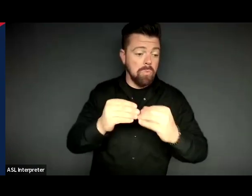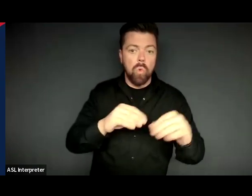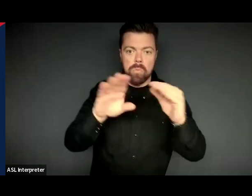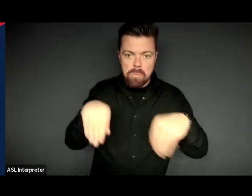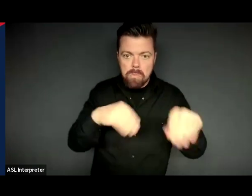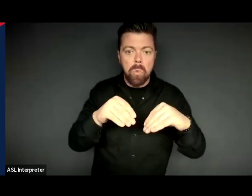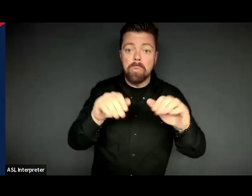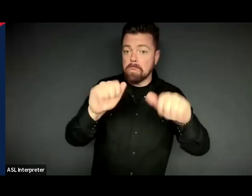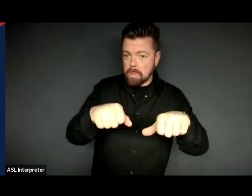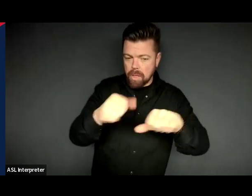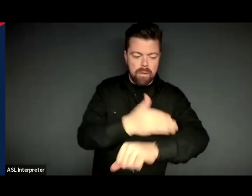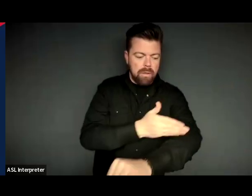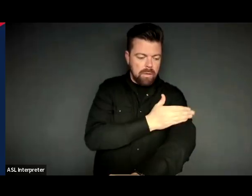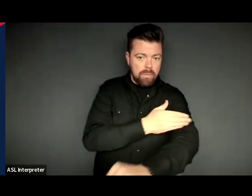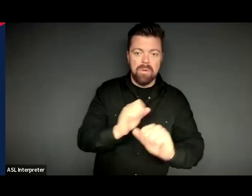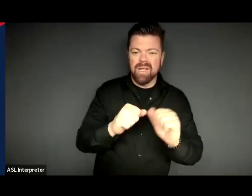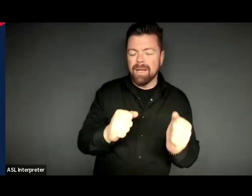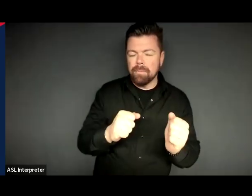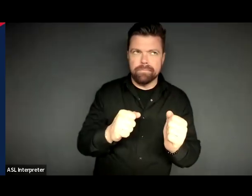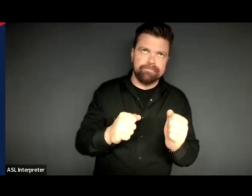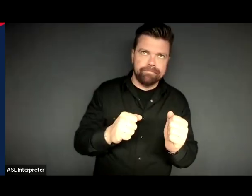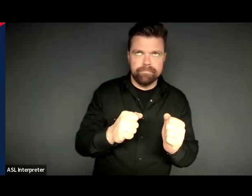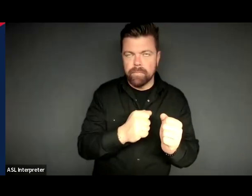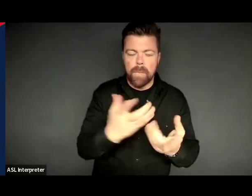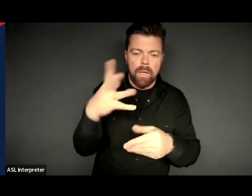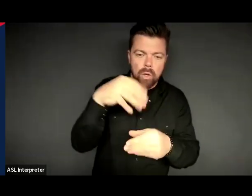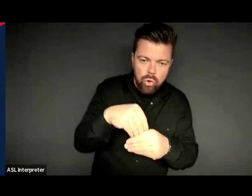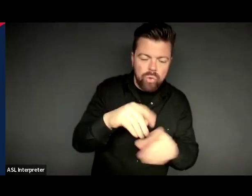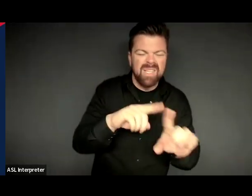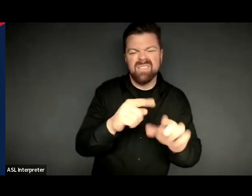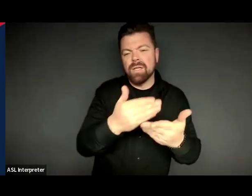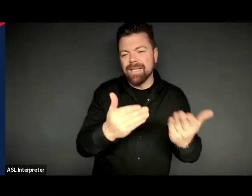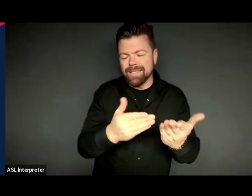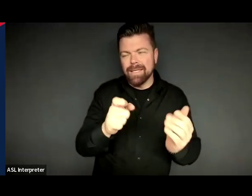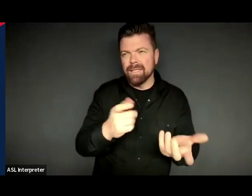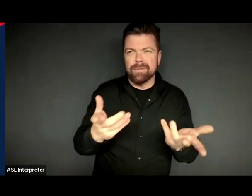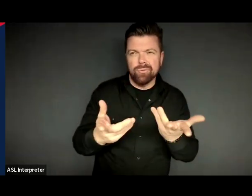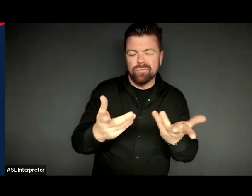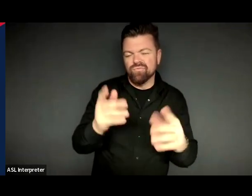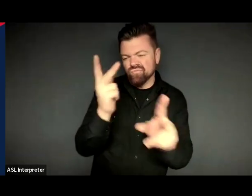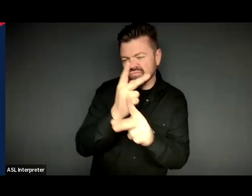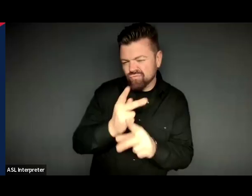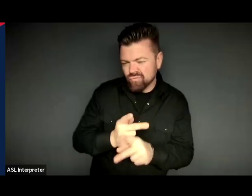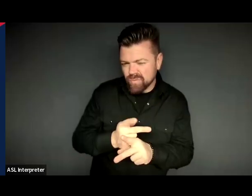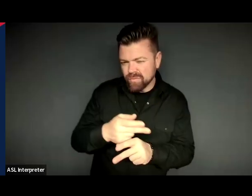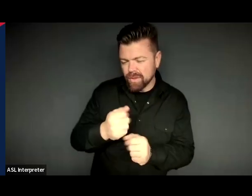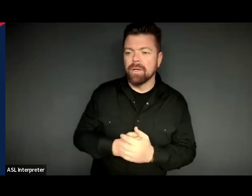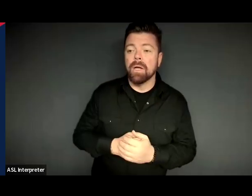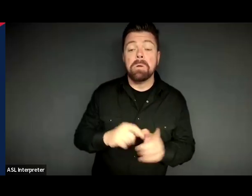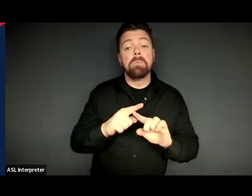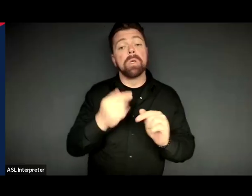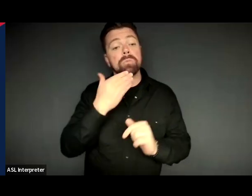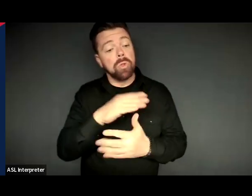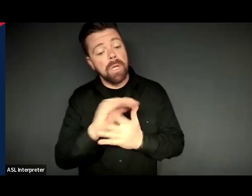kind of be massaged into different things. You have to be a little bit clever with that, but that's a good thing to do